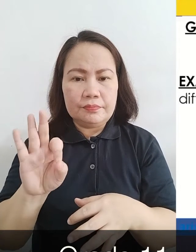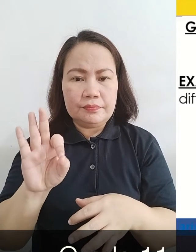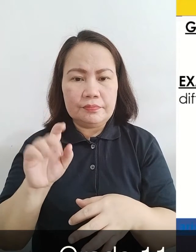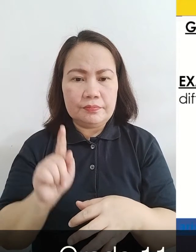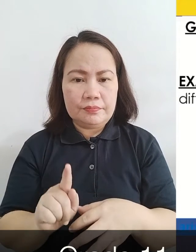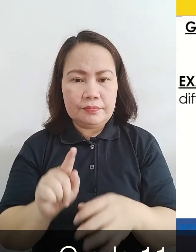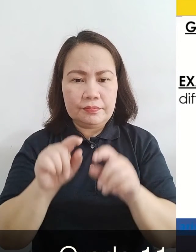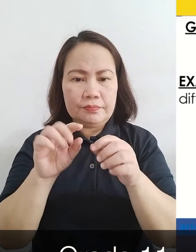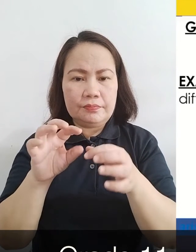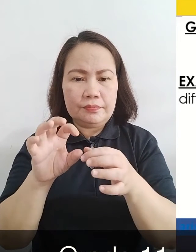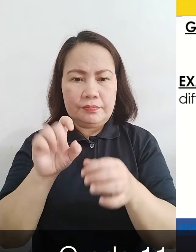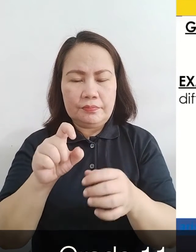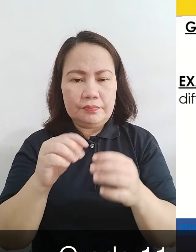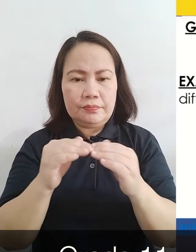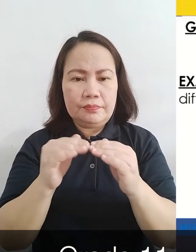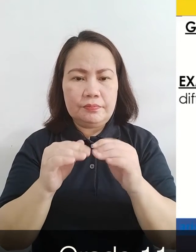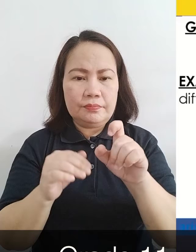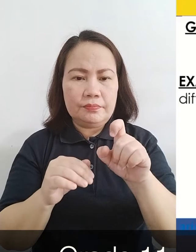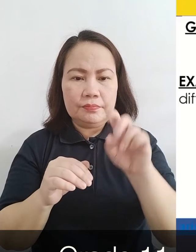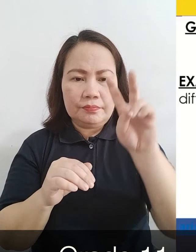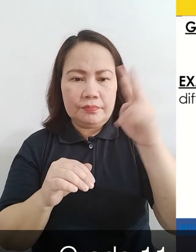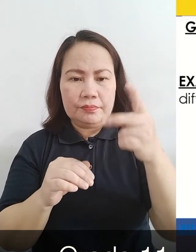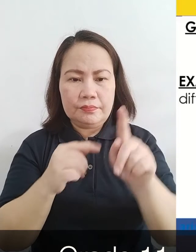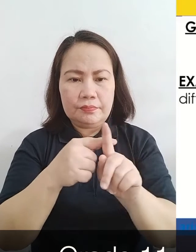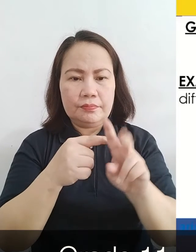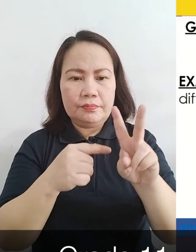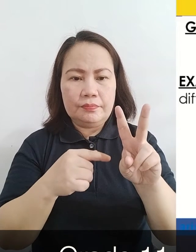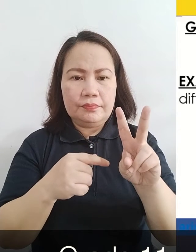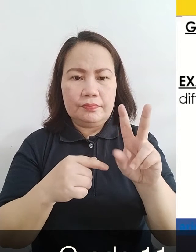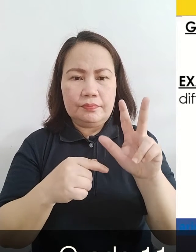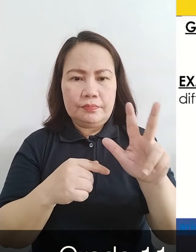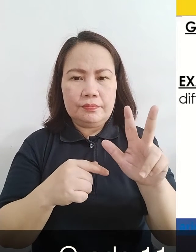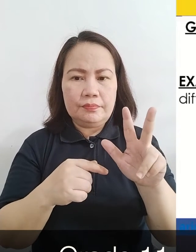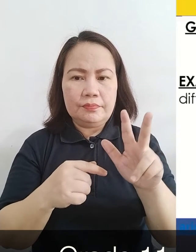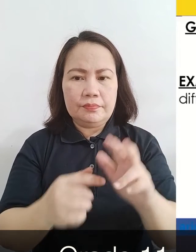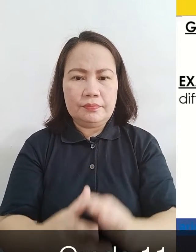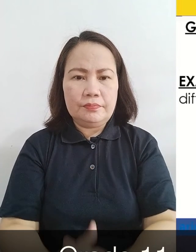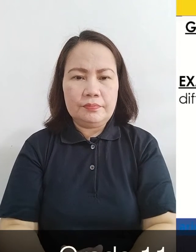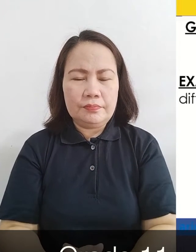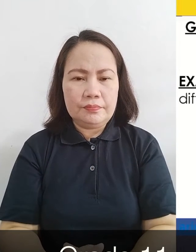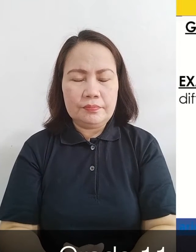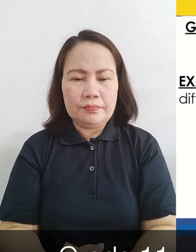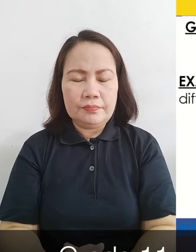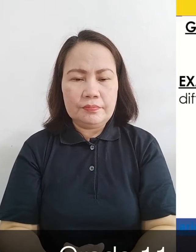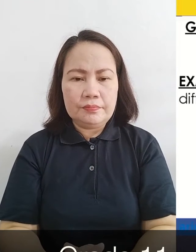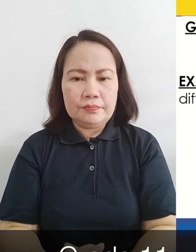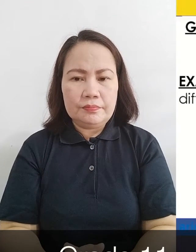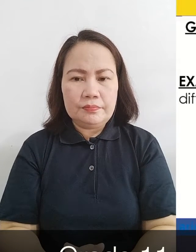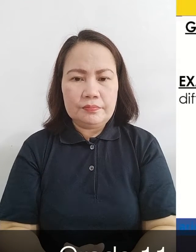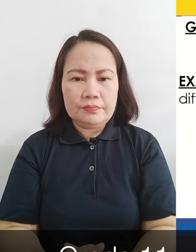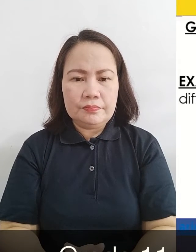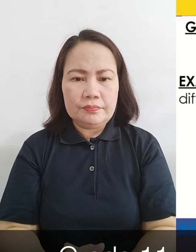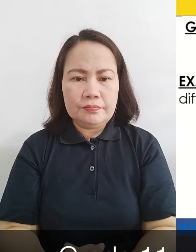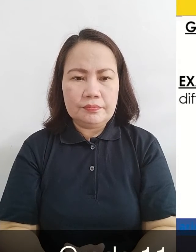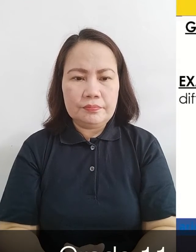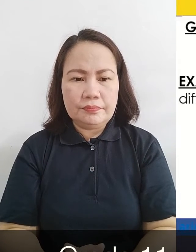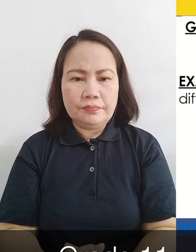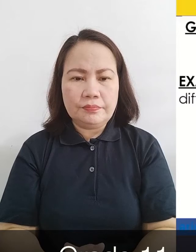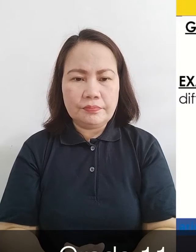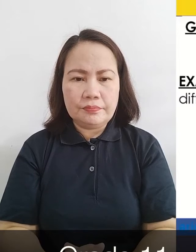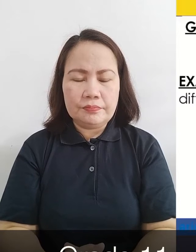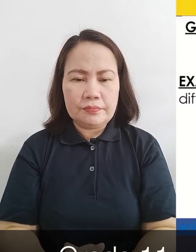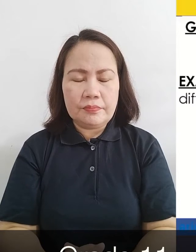equal to x squared minus 2x plus 2. And R of x is equal to 2x plus 1 over x minus